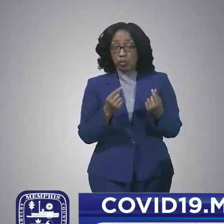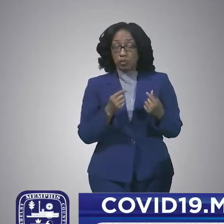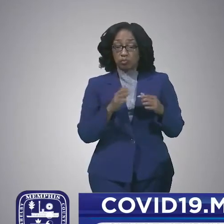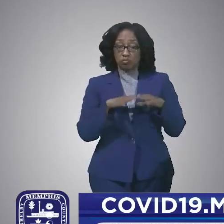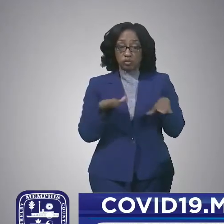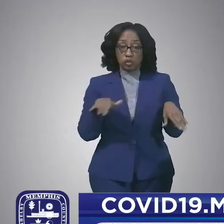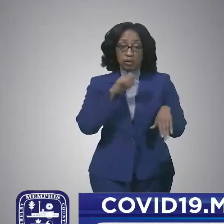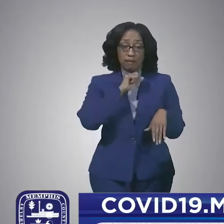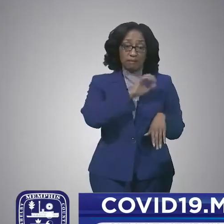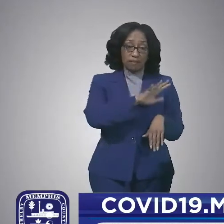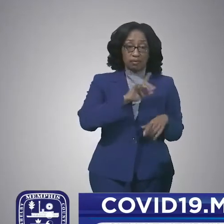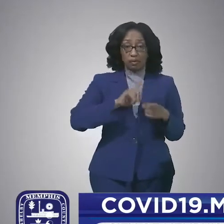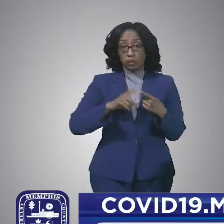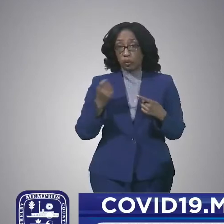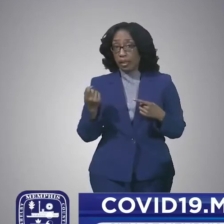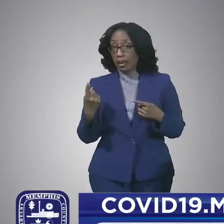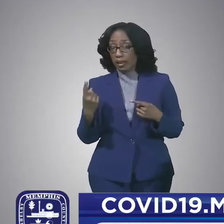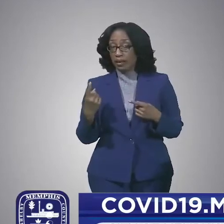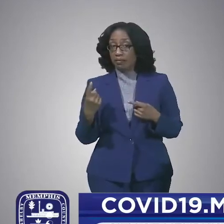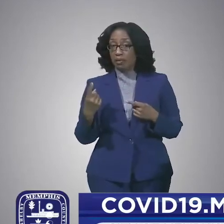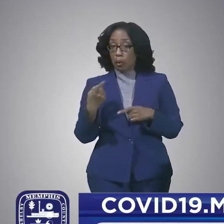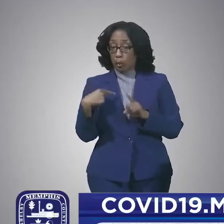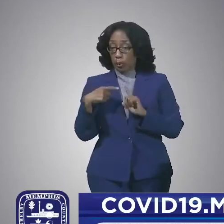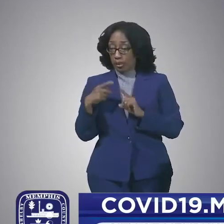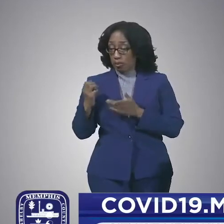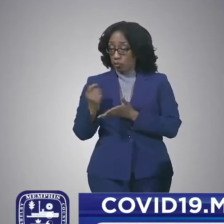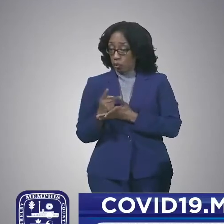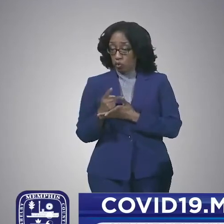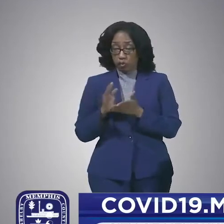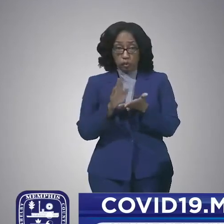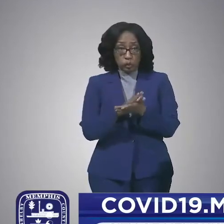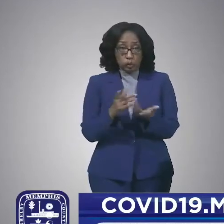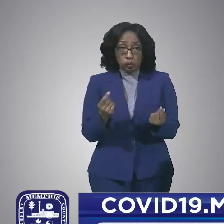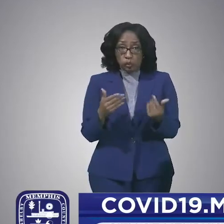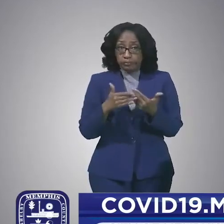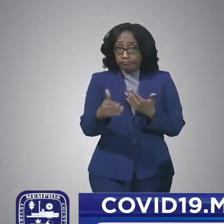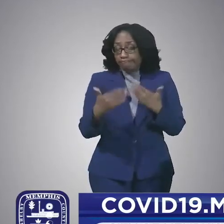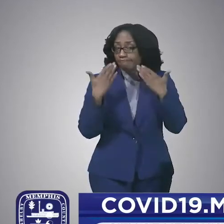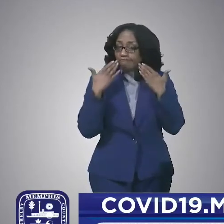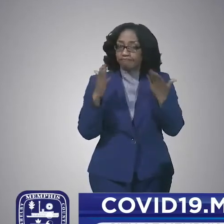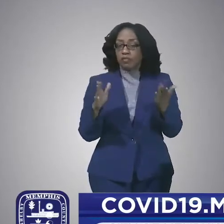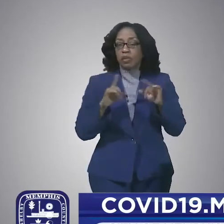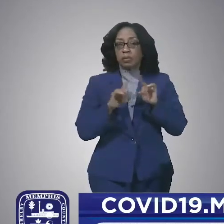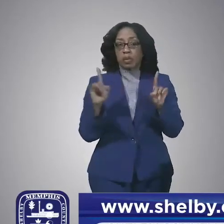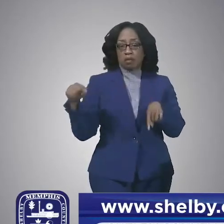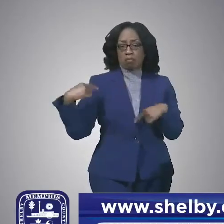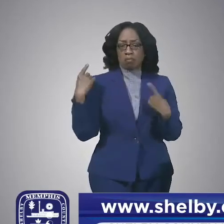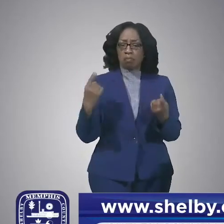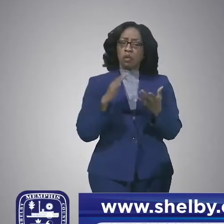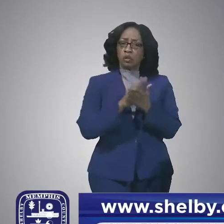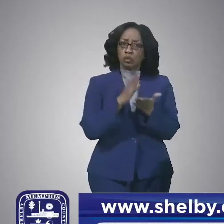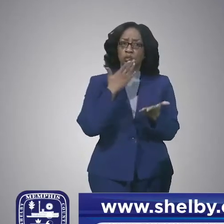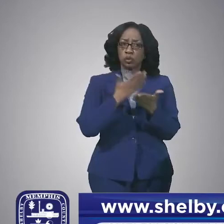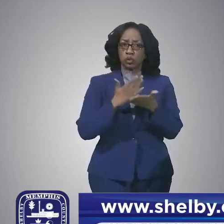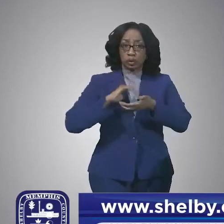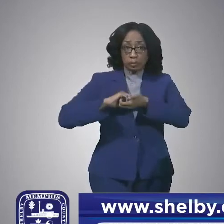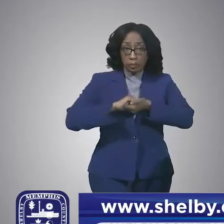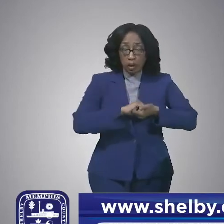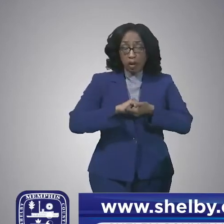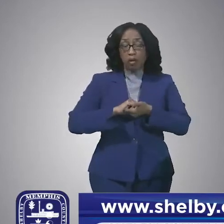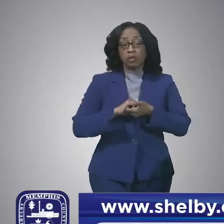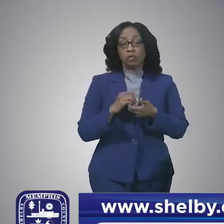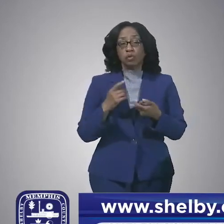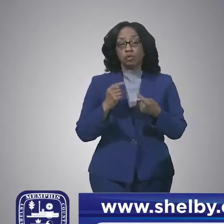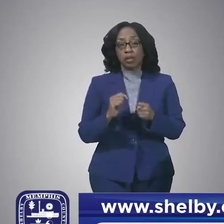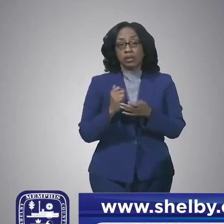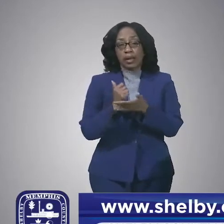have been approved. But what I will say is that the schools have been great partners with us in trying to